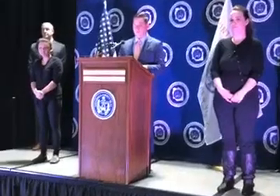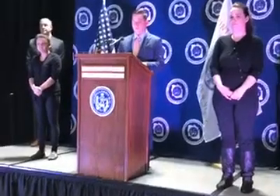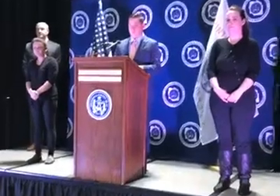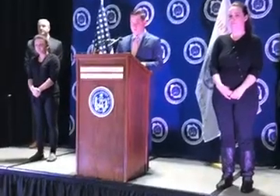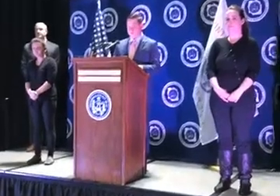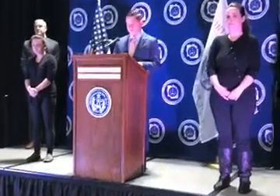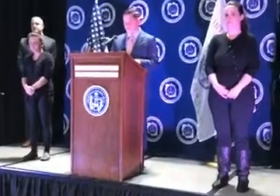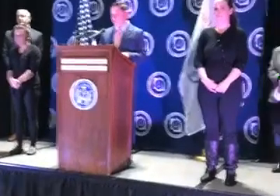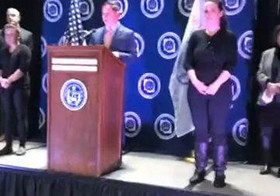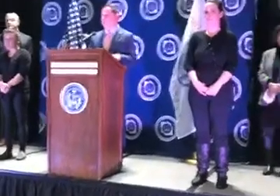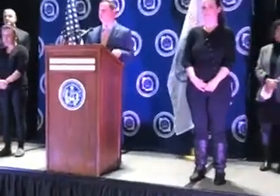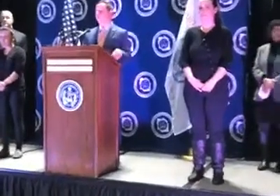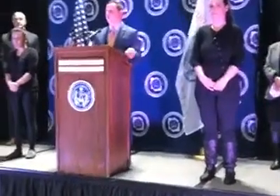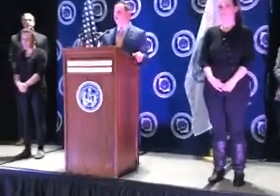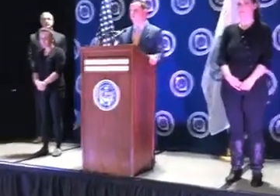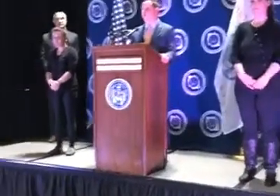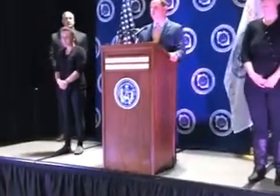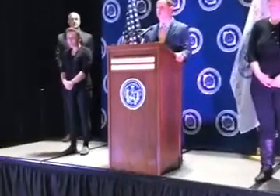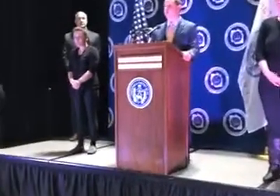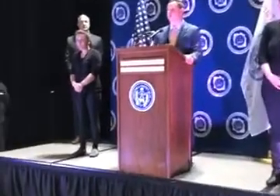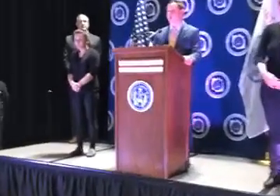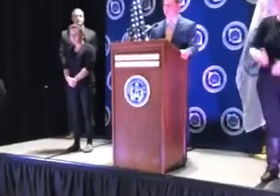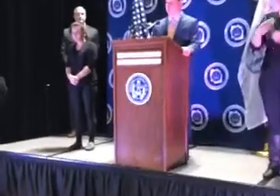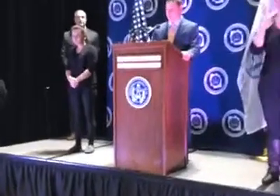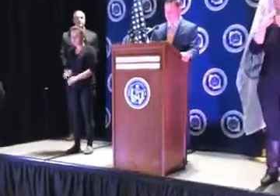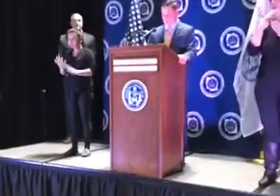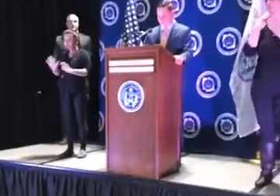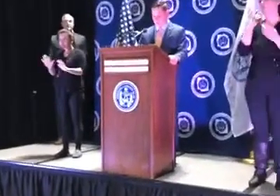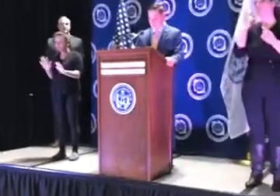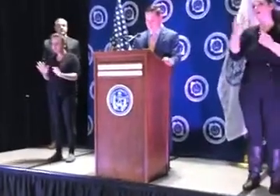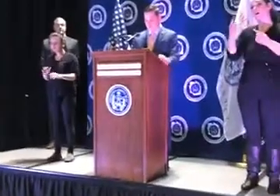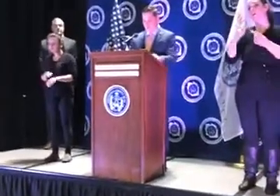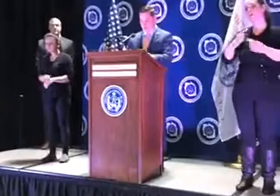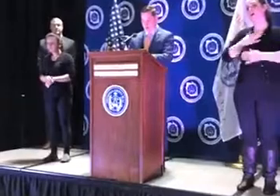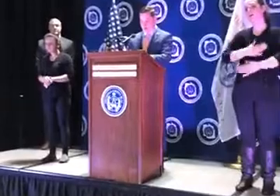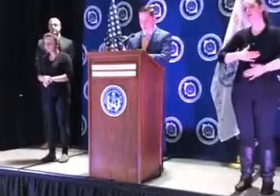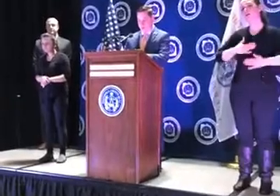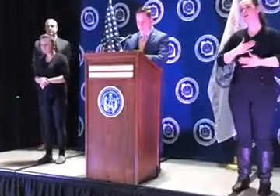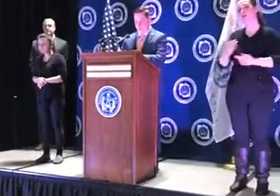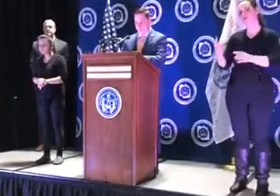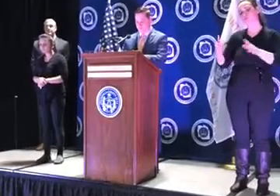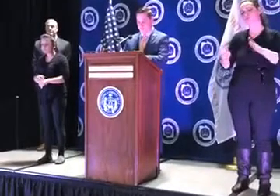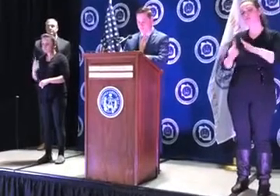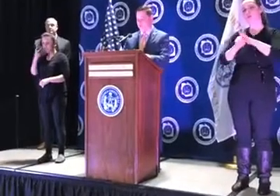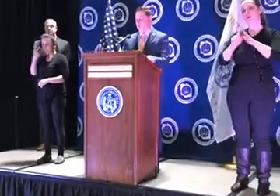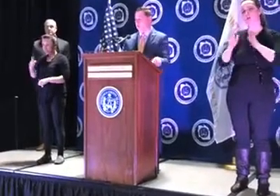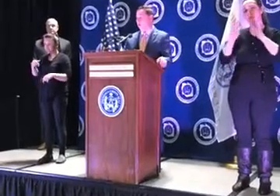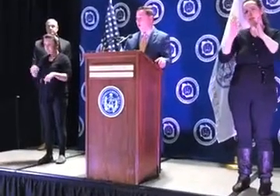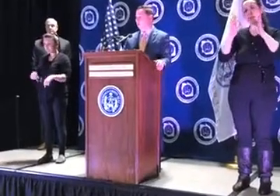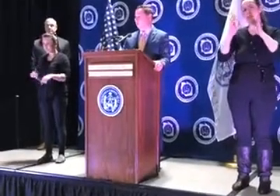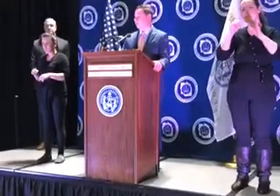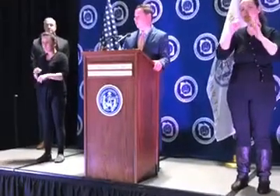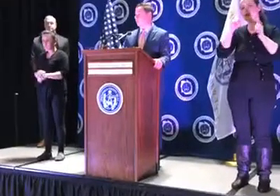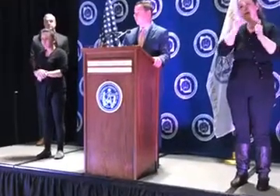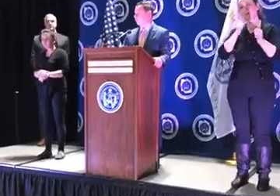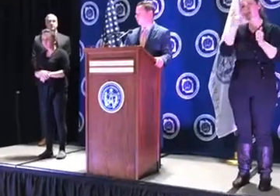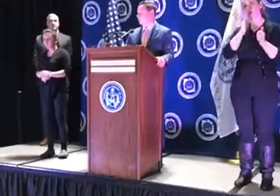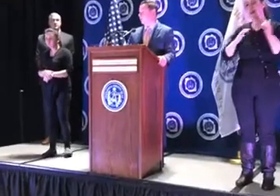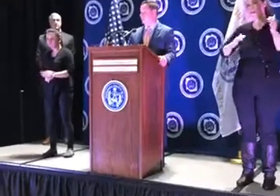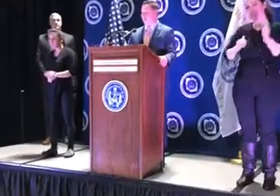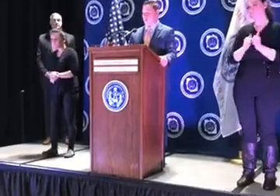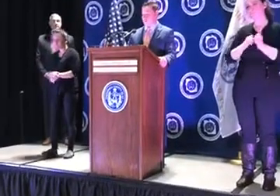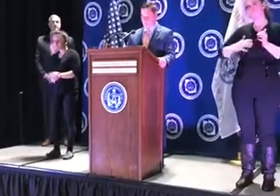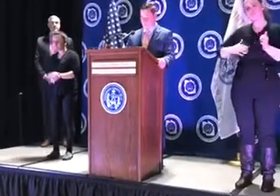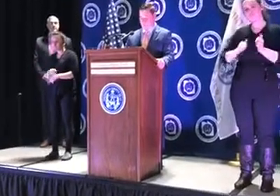Melanie? There we go. Okay, thank you, everybody. Appreciate everybody coming in for our daily briefing. I want to thank Dr.